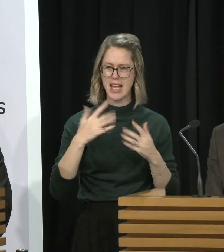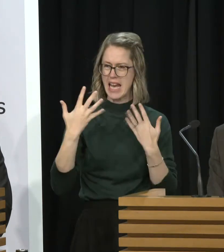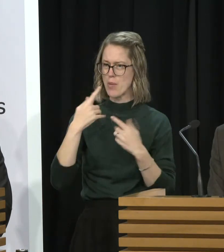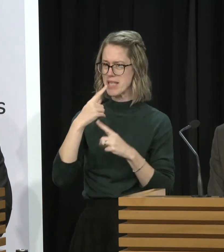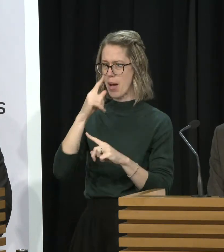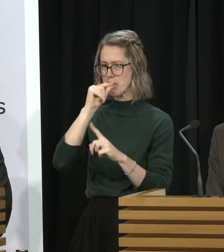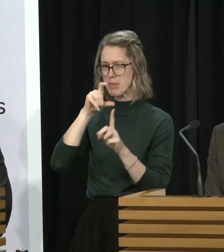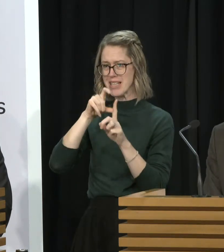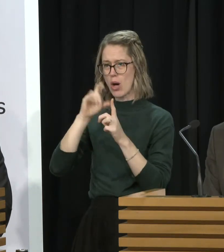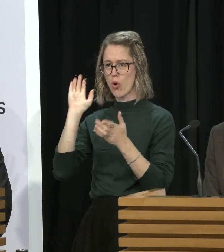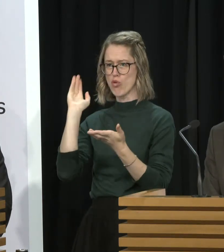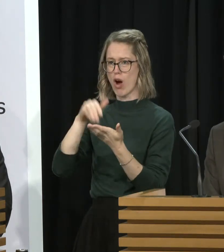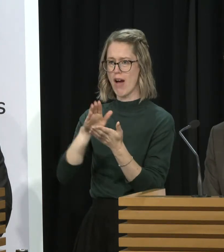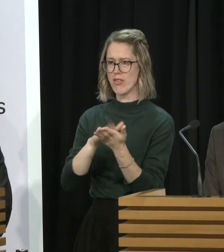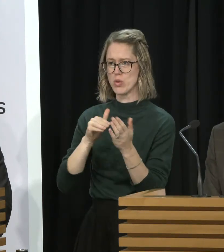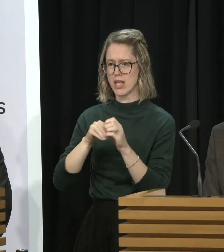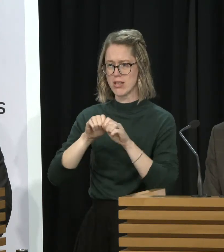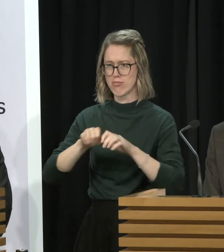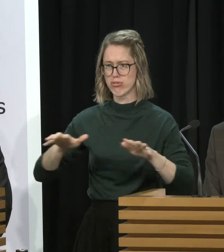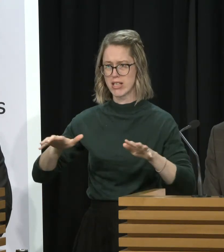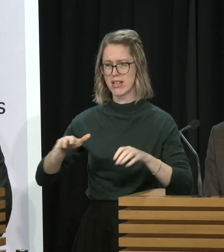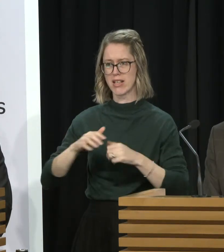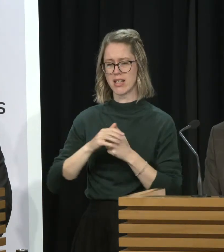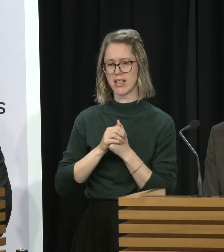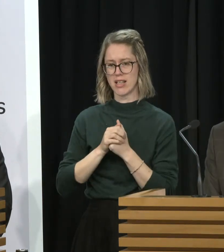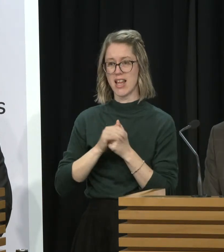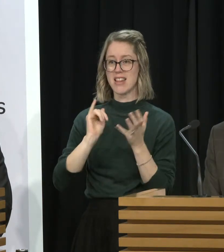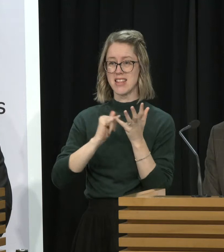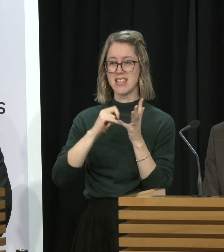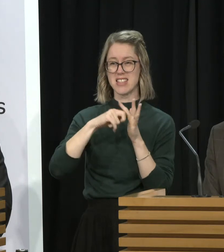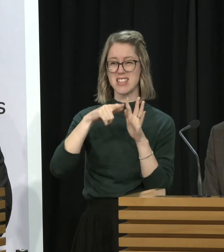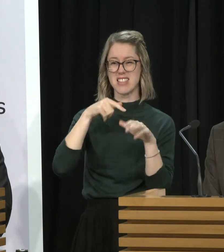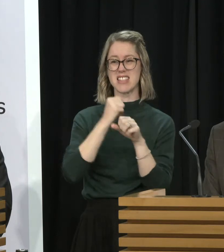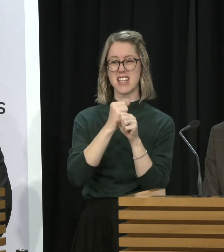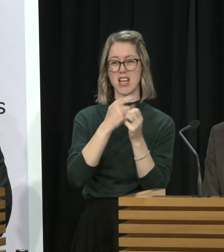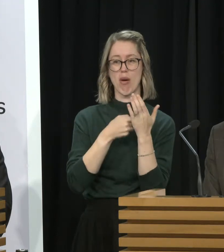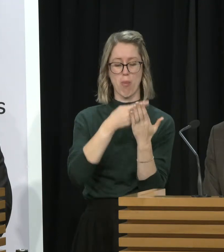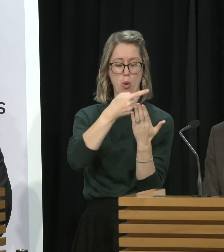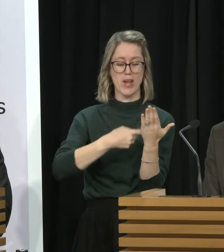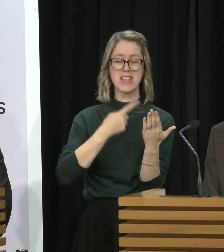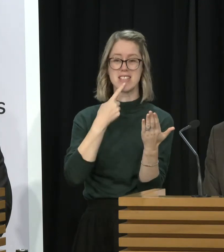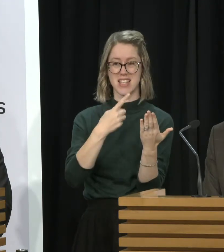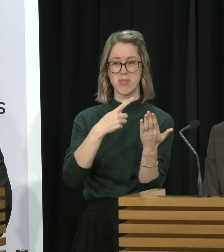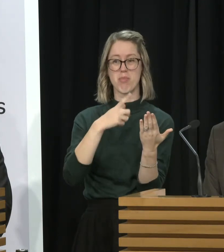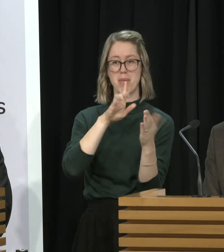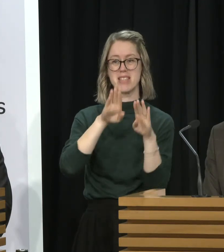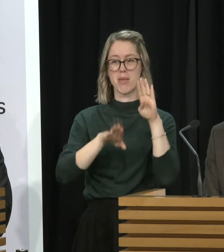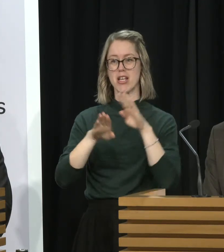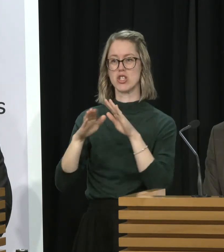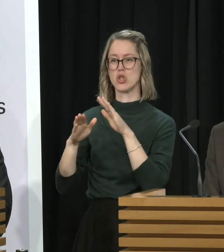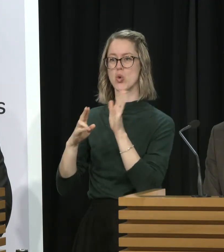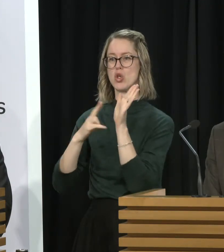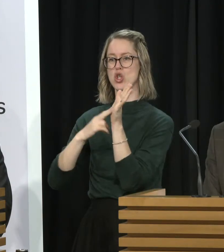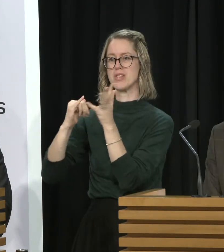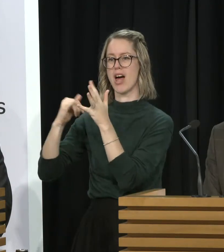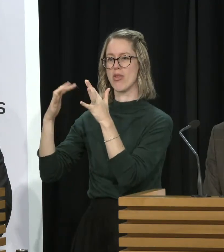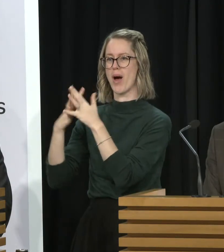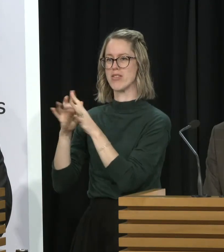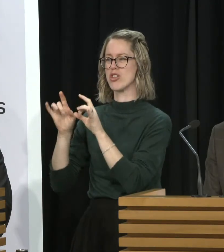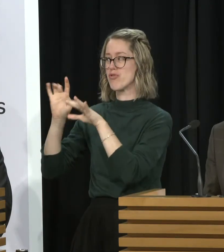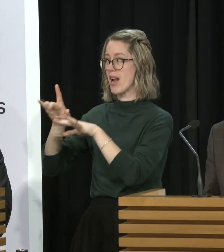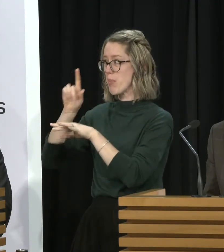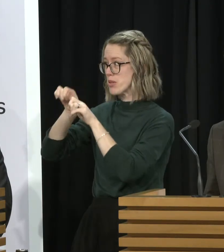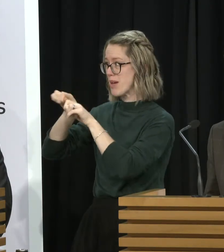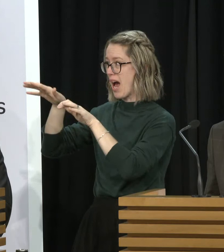Delta might be happening, and that was something that was also in the SCEG report, they said we might be liable to see a New South Wales type outbreak. Would it be more useful